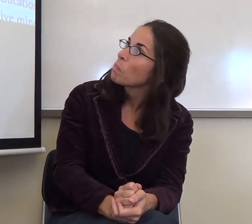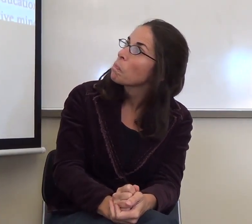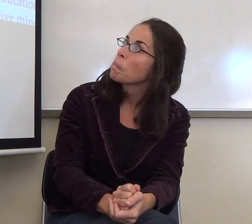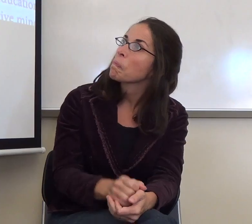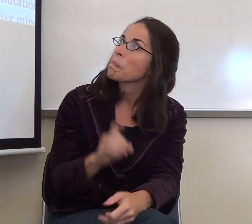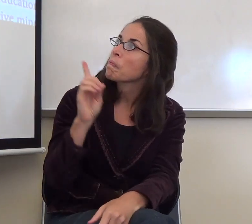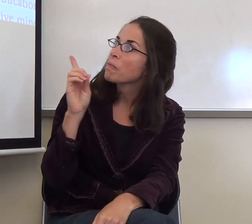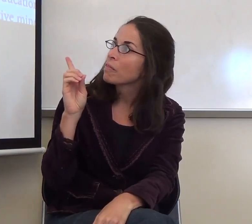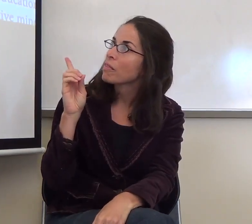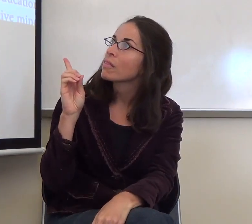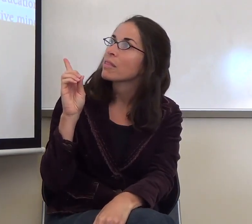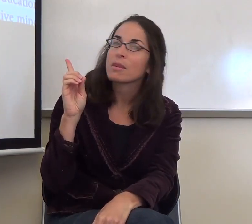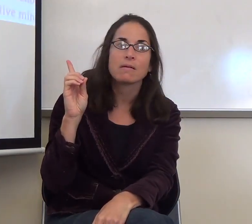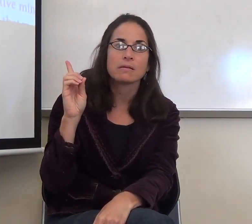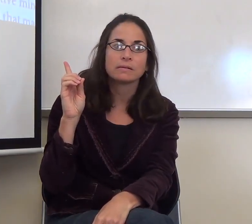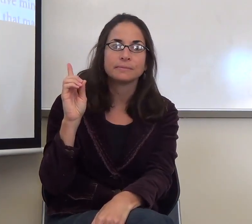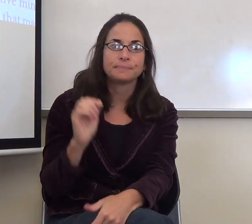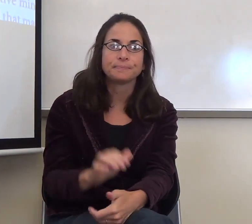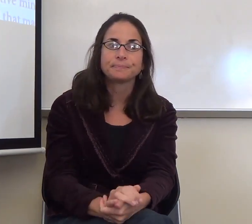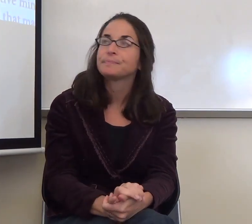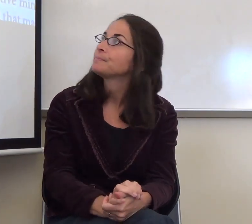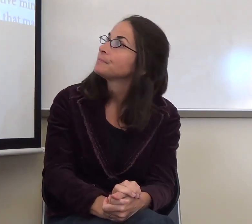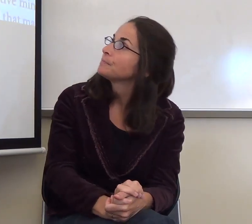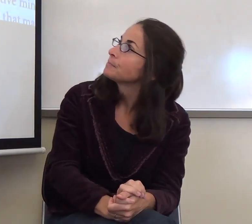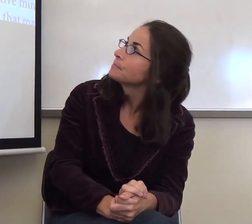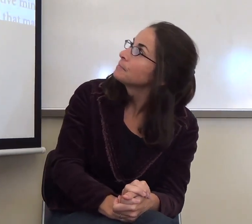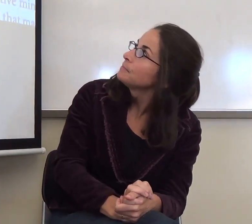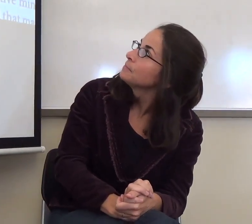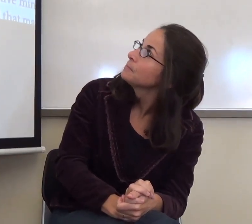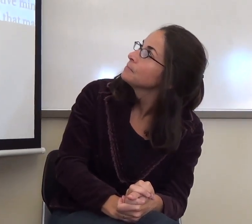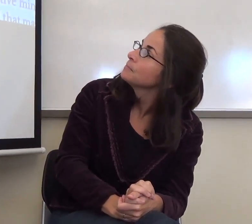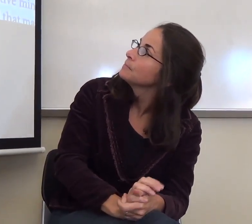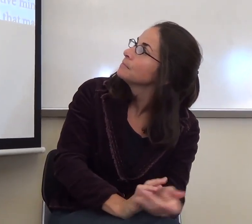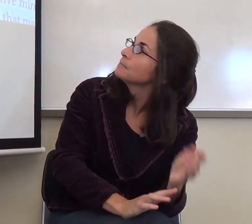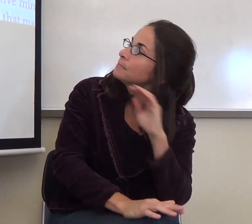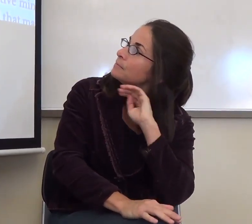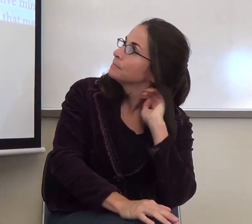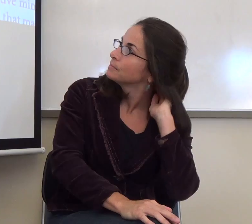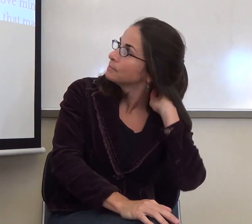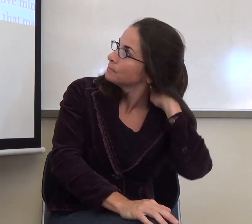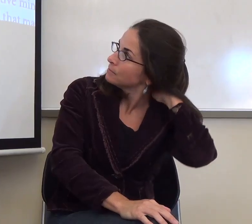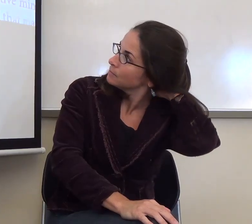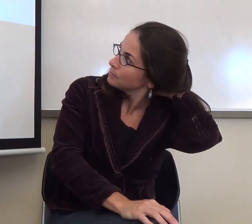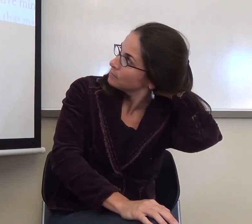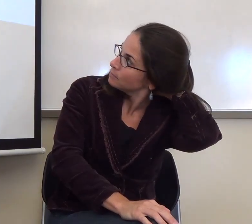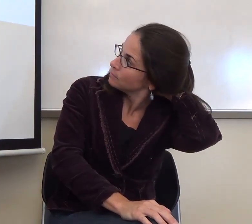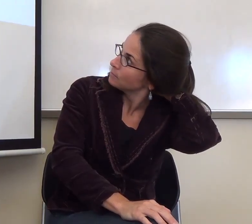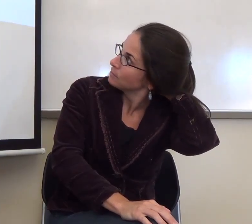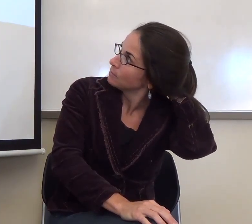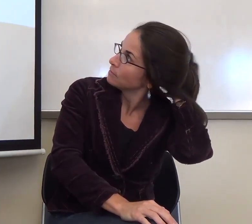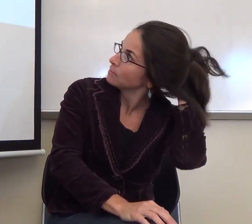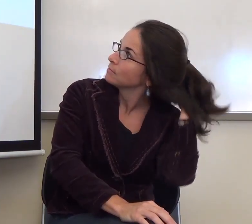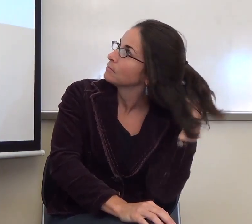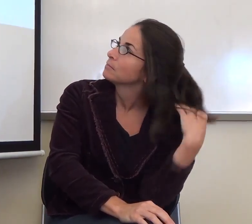like I said, I have a little trouble finding, this is the part where I felt that you guys needed more